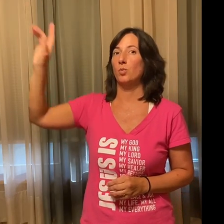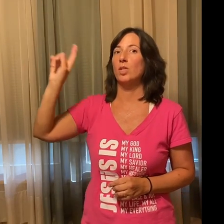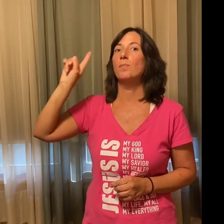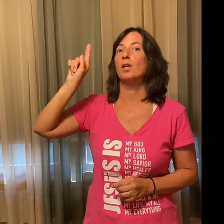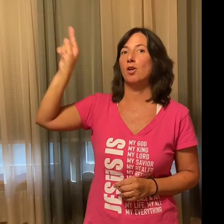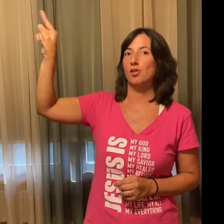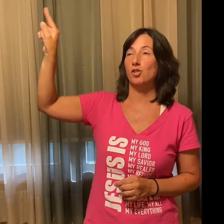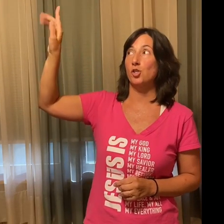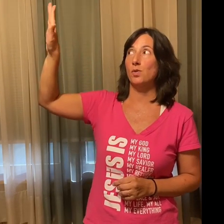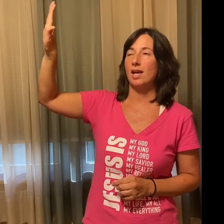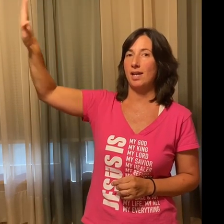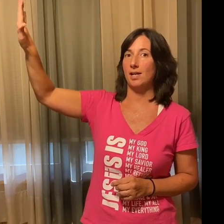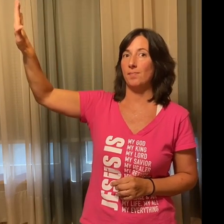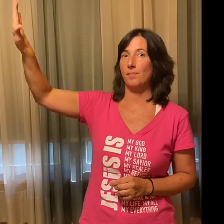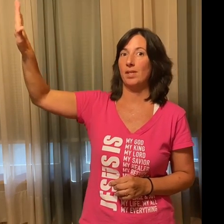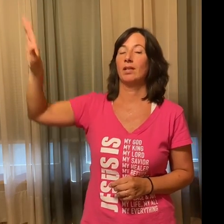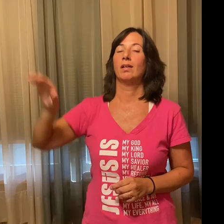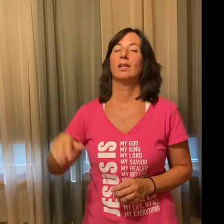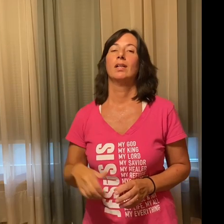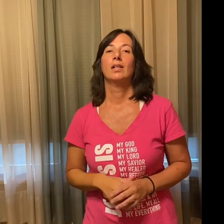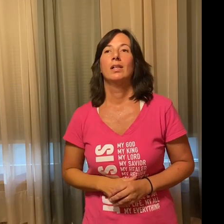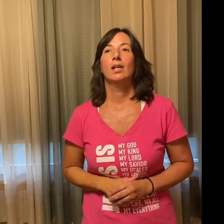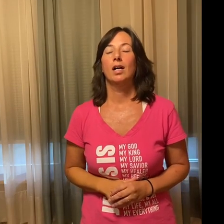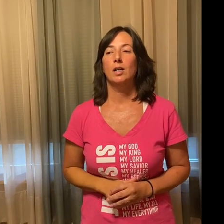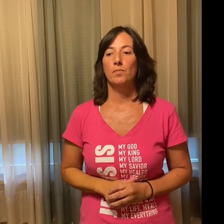his, because we belong to him.